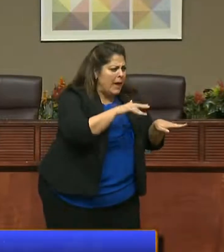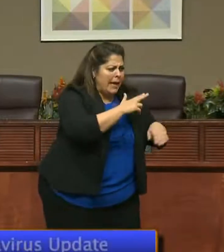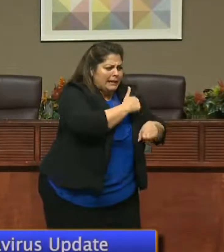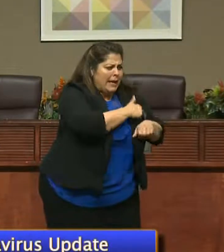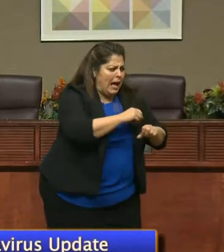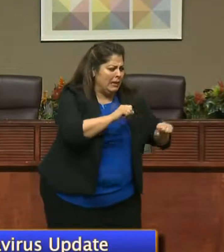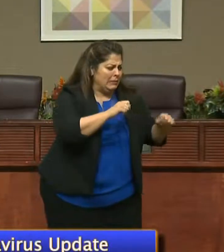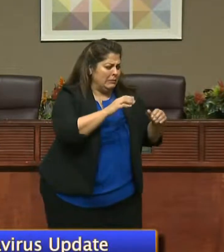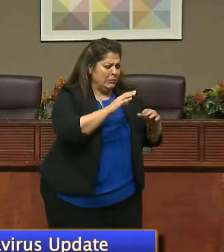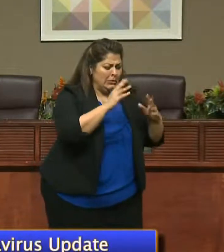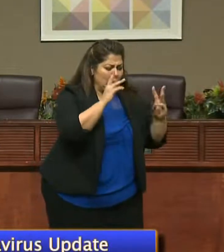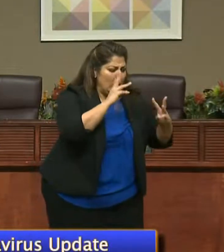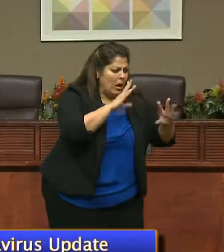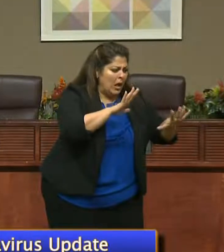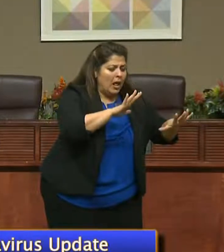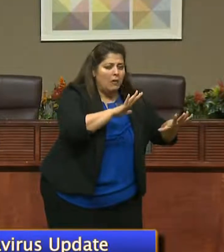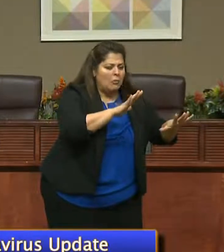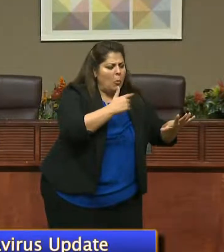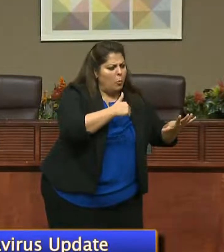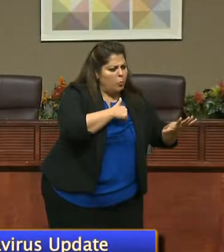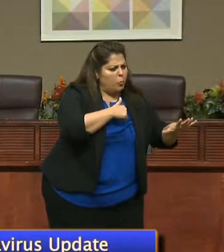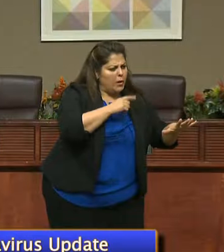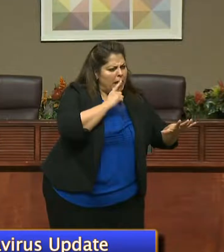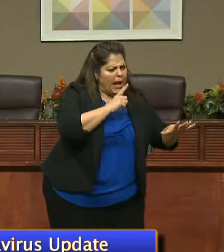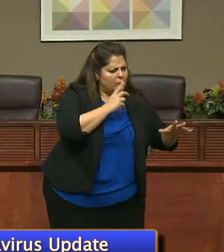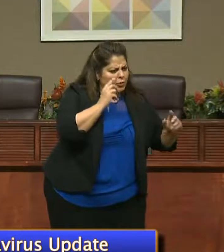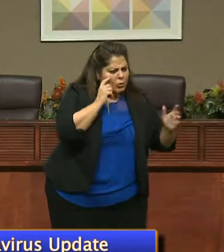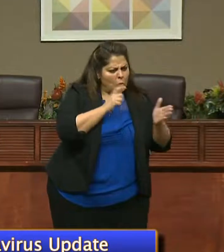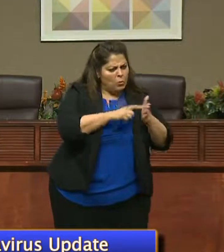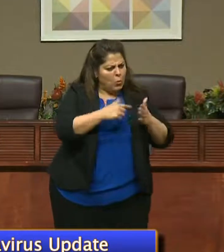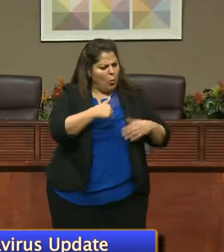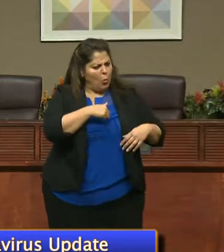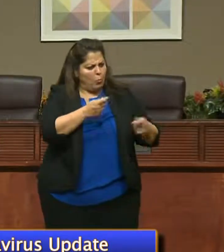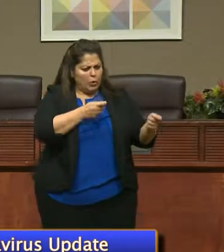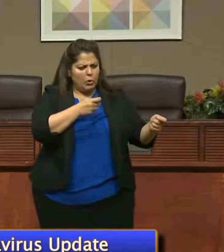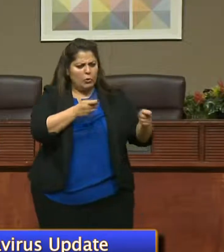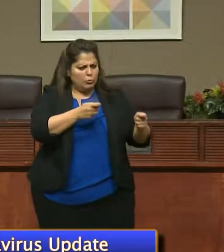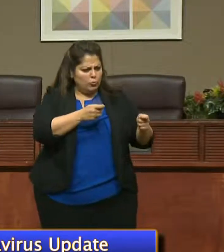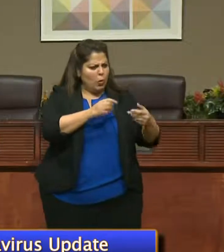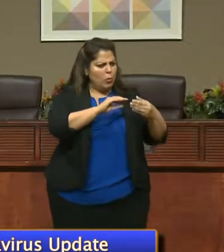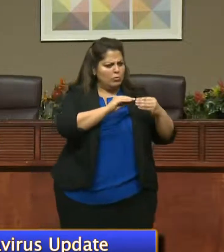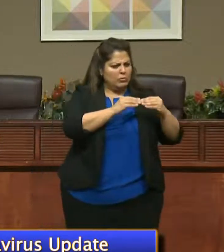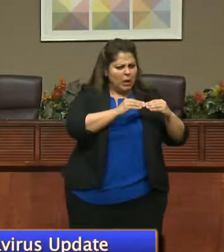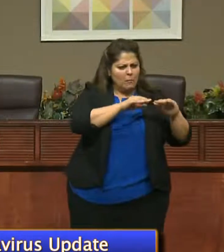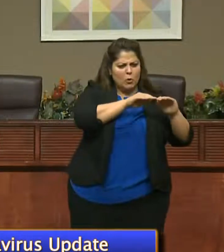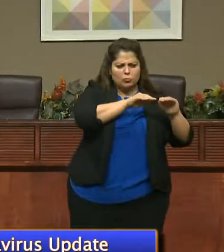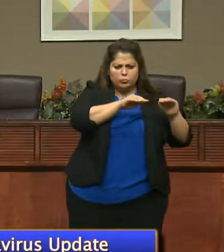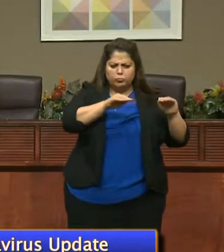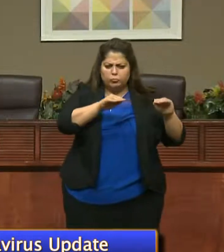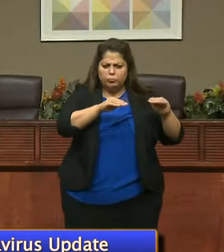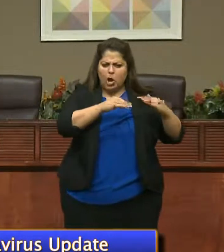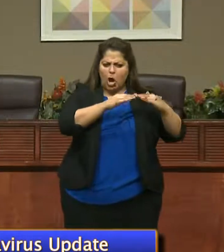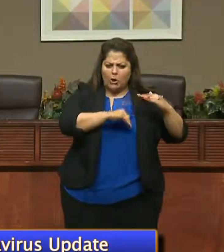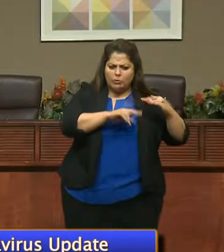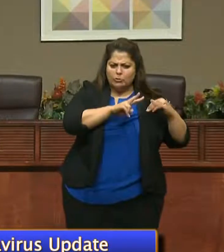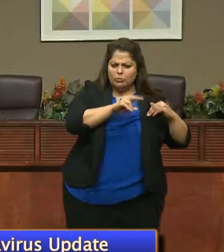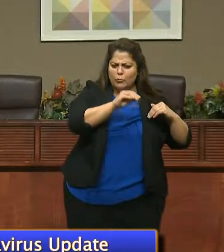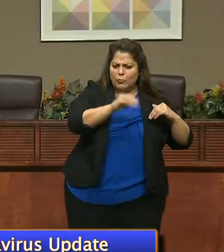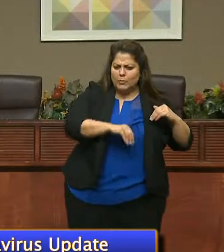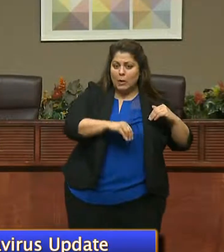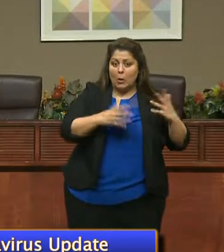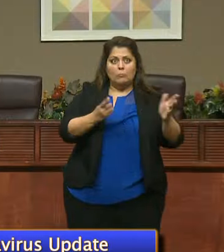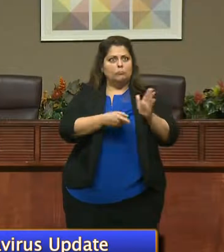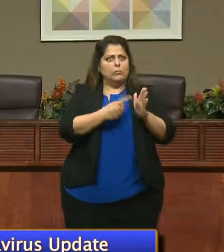to an extent that the positive cases were under 2%, sometimes under 1% on a daily basis. And